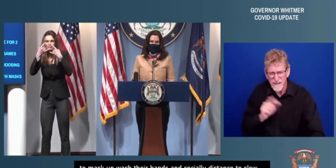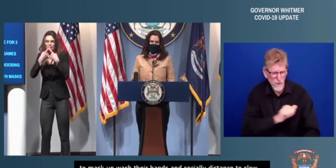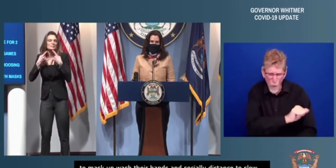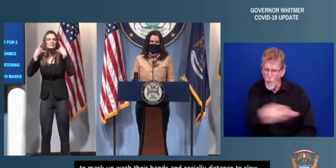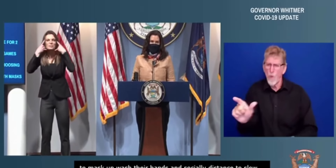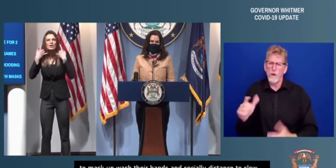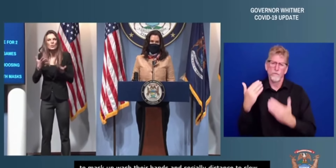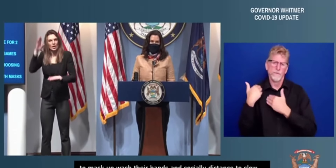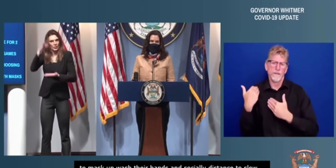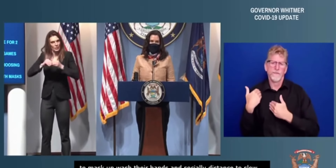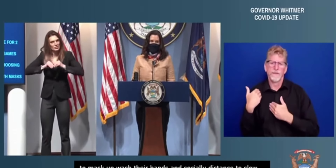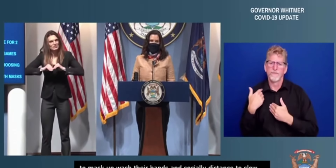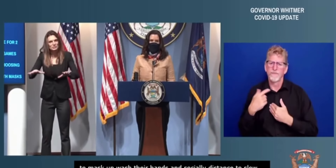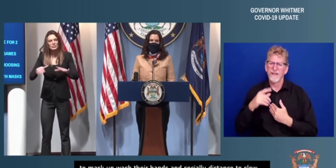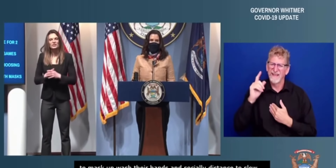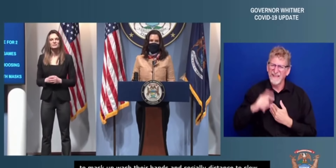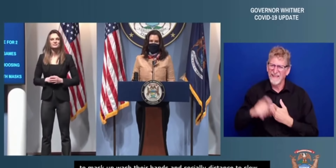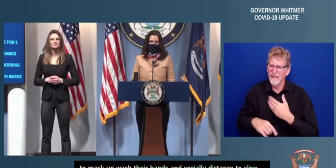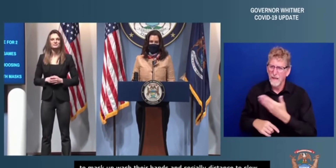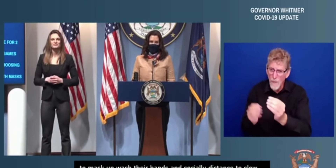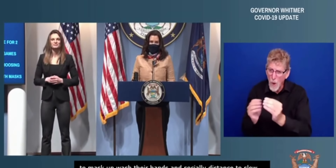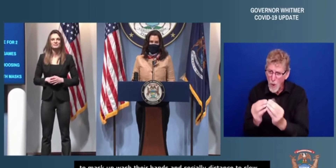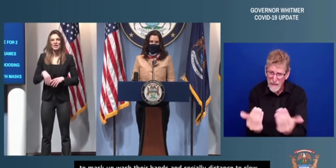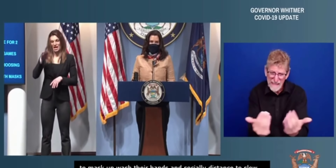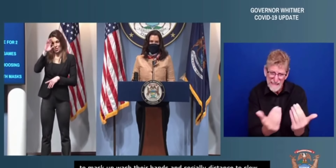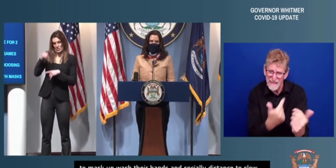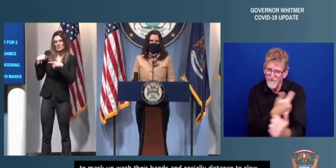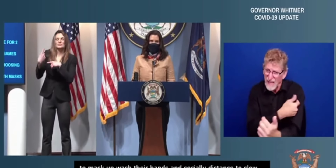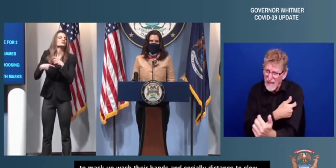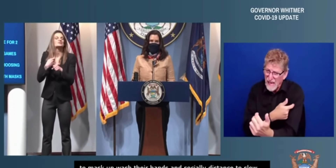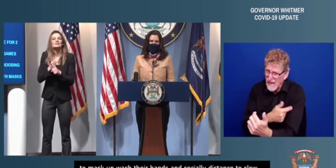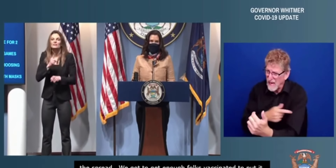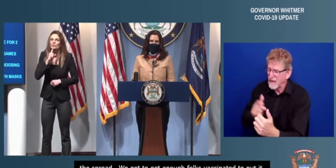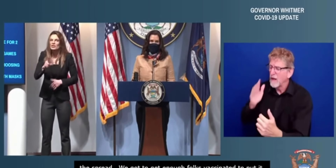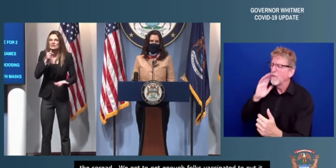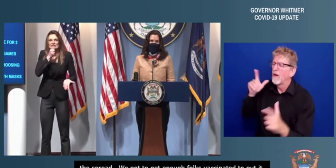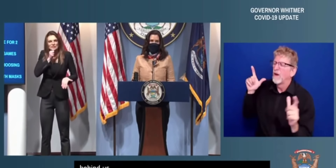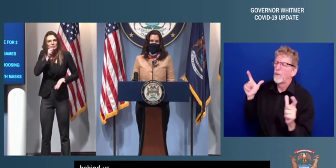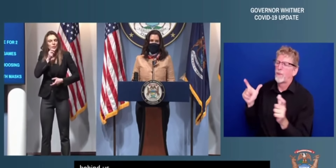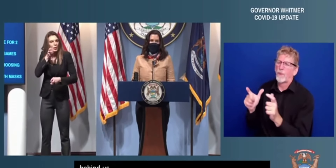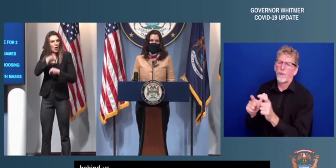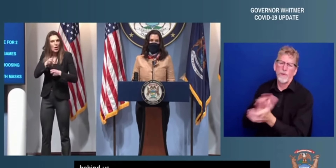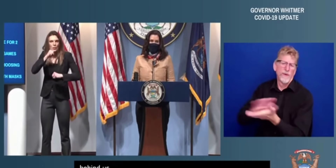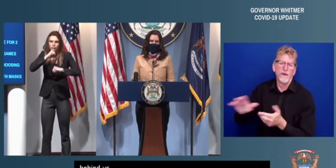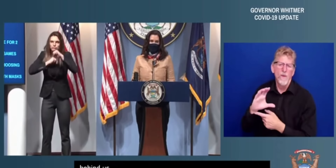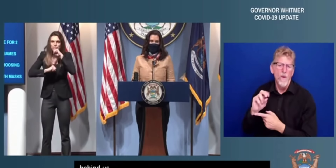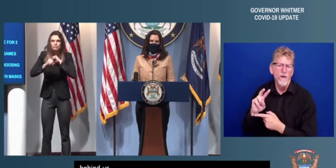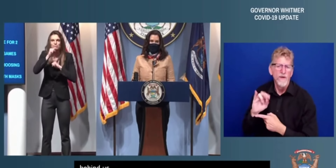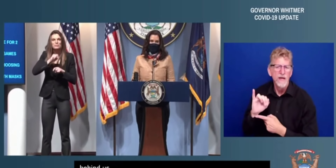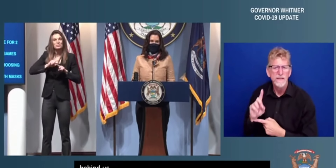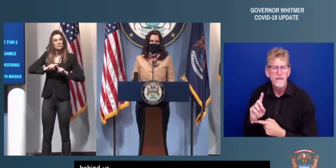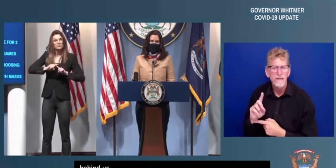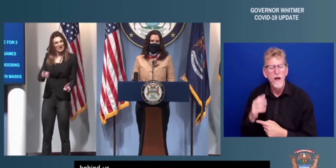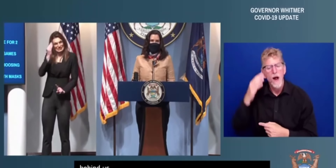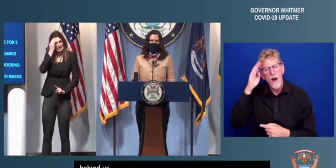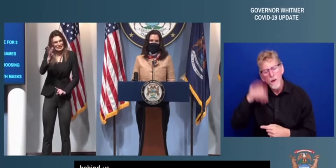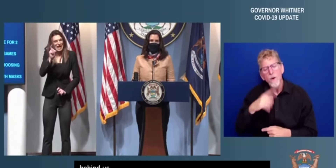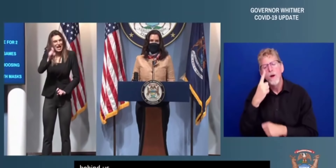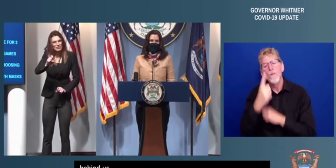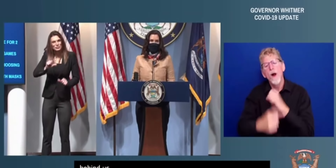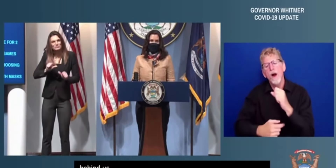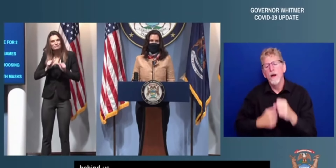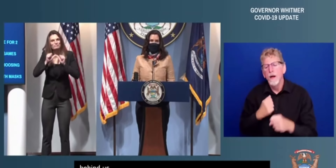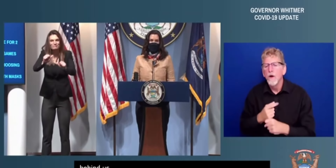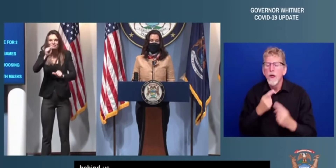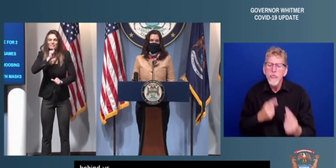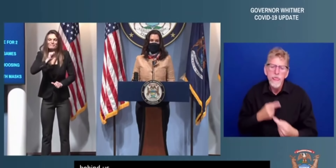to put this behind us. I know it's been a long, difficult year, but let's just take a moment to appreciate how close we are. Think back to